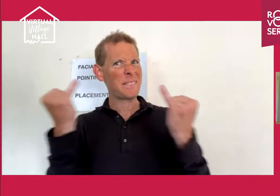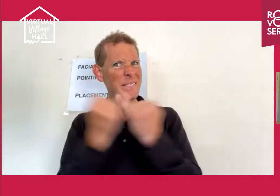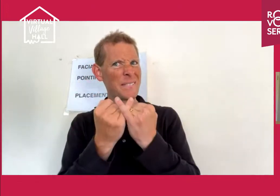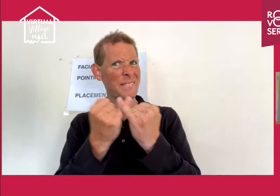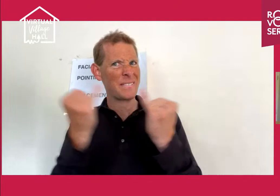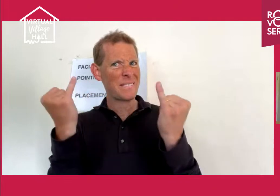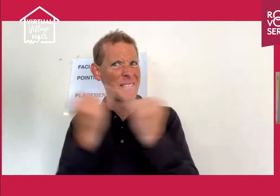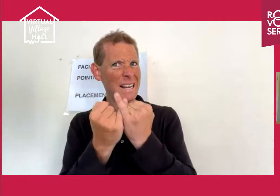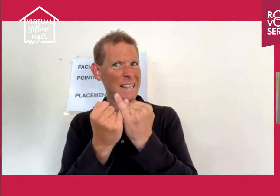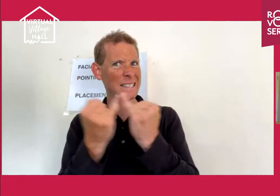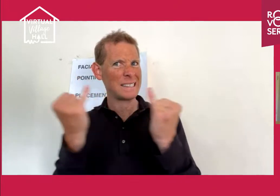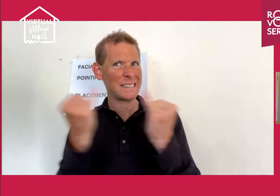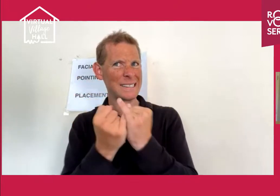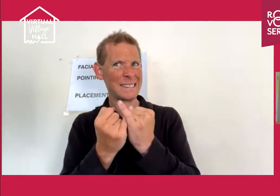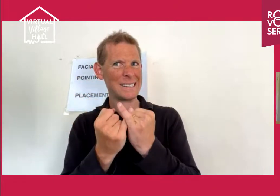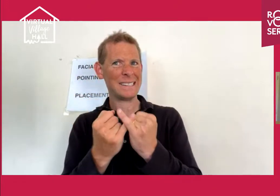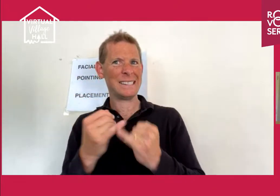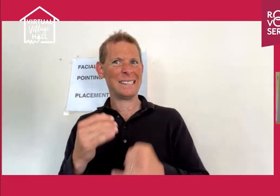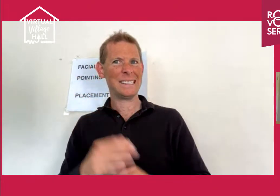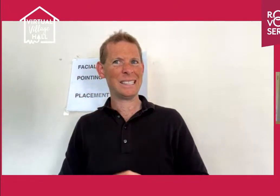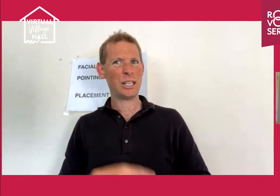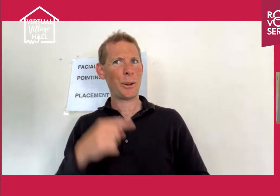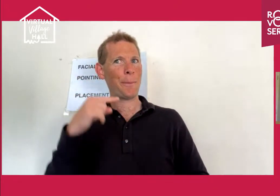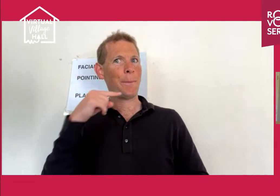but sometimes they do fight.